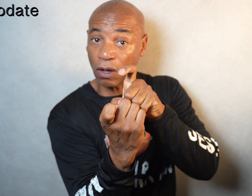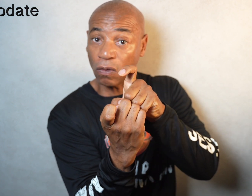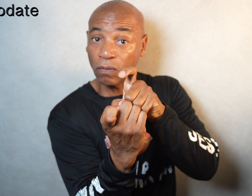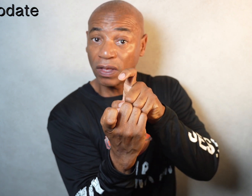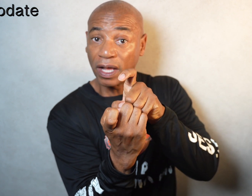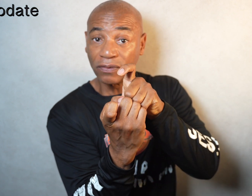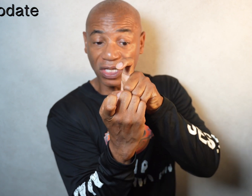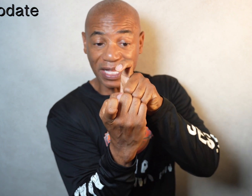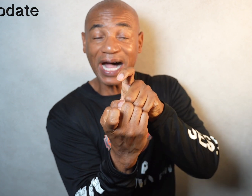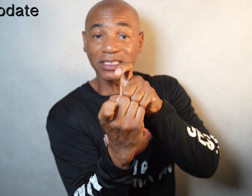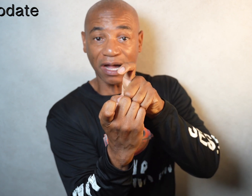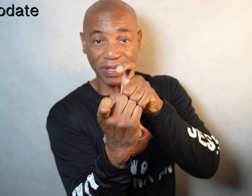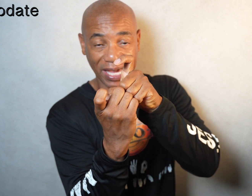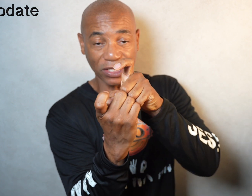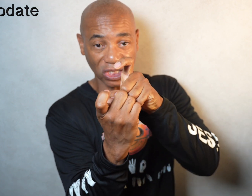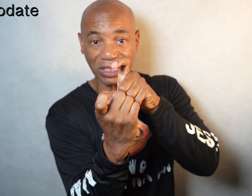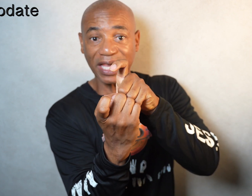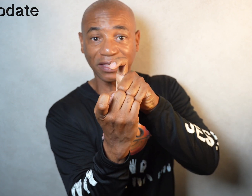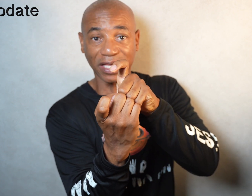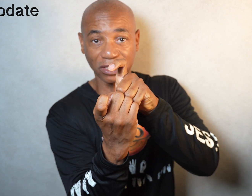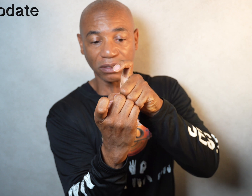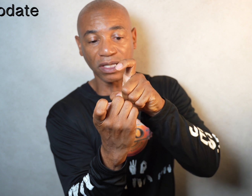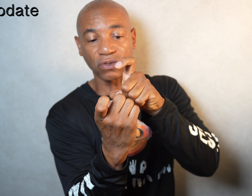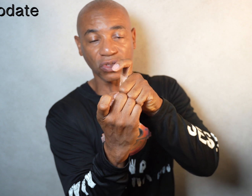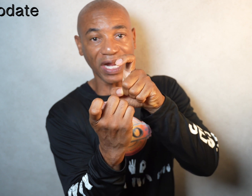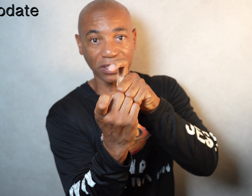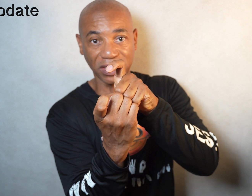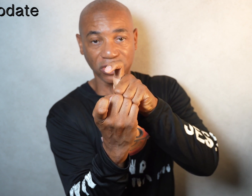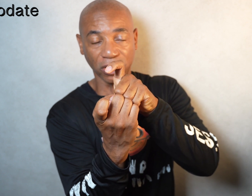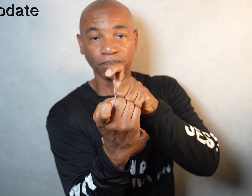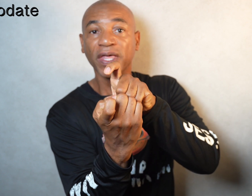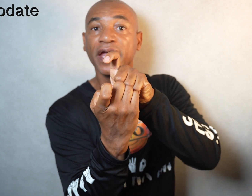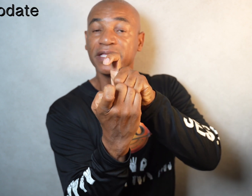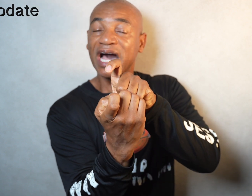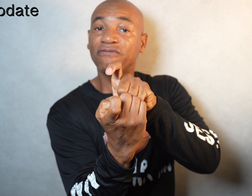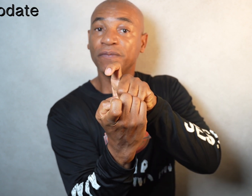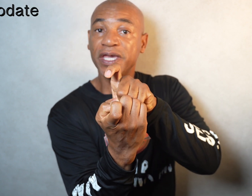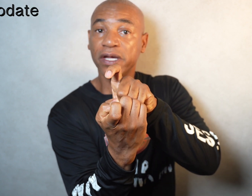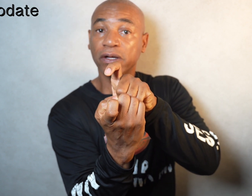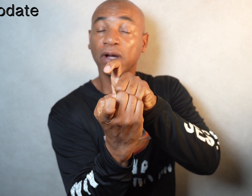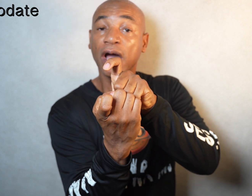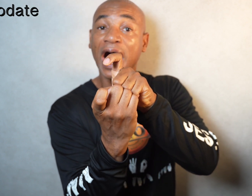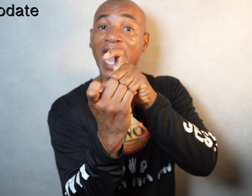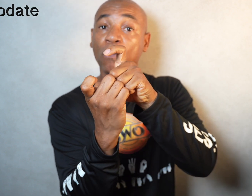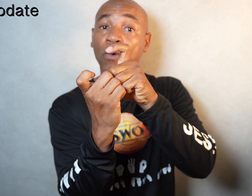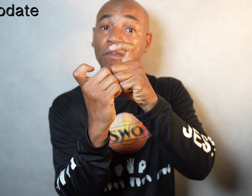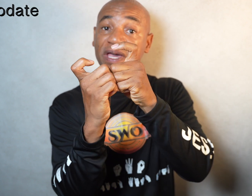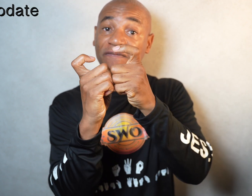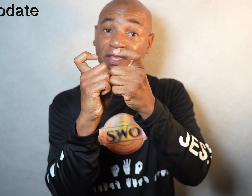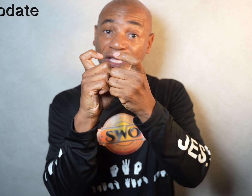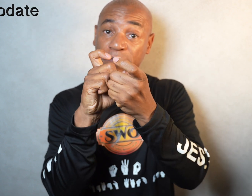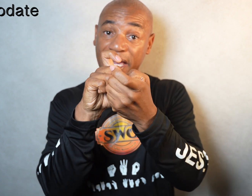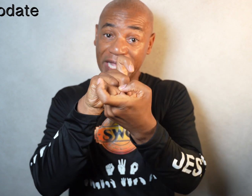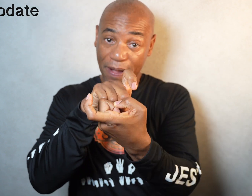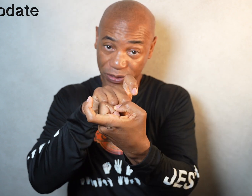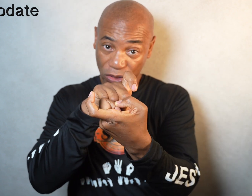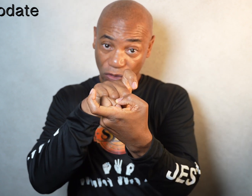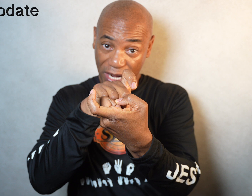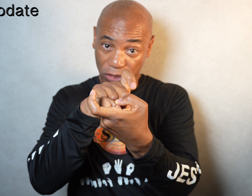below the non-dominant hand, just like this. Knuckles are kind of touching. Now from here, I will pivot them in opposite directions,